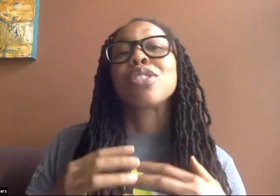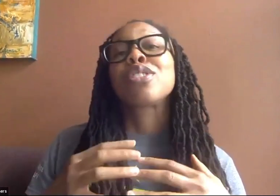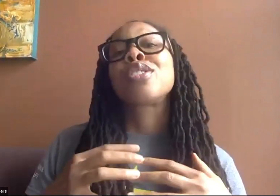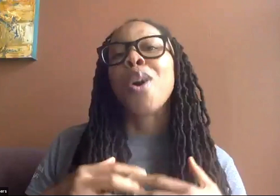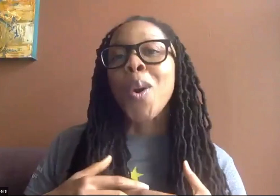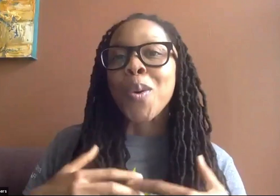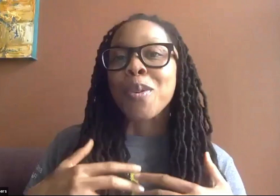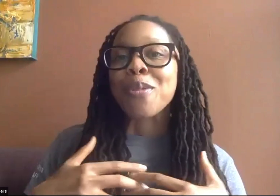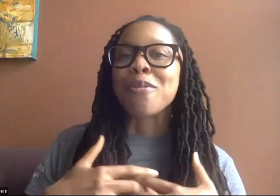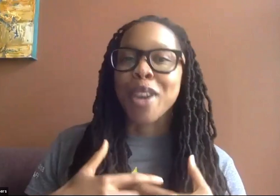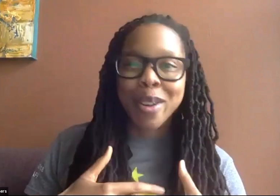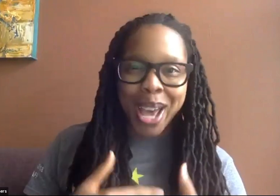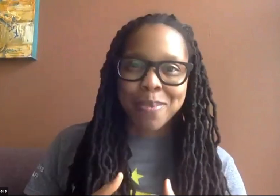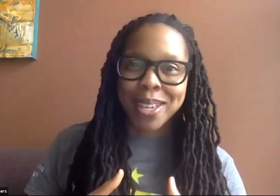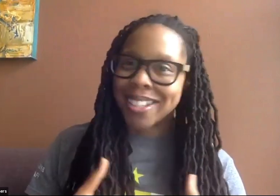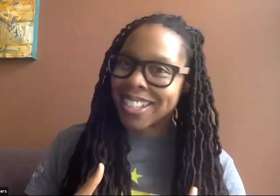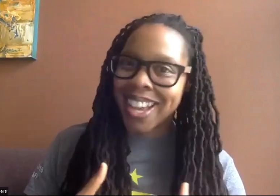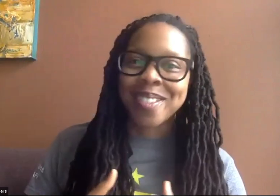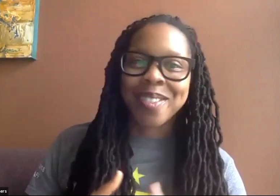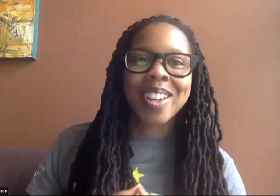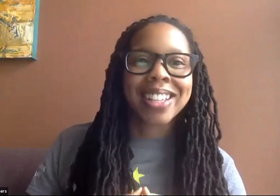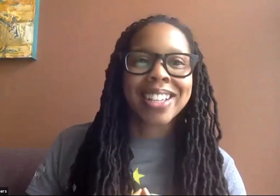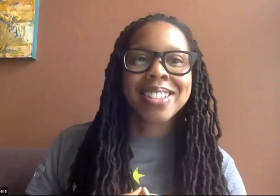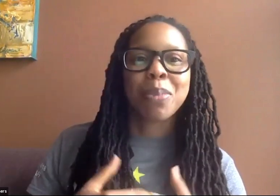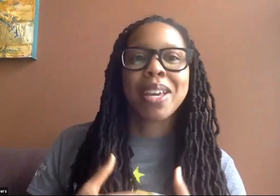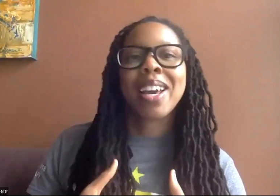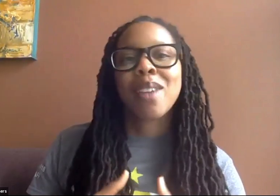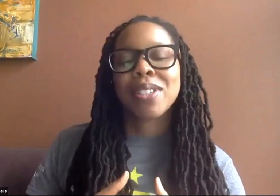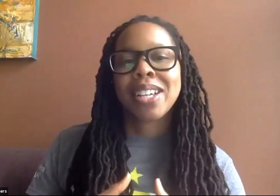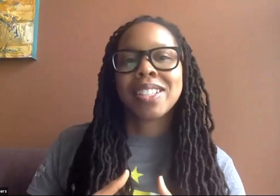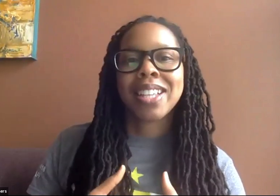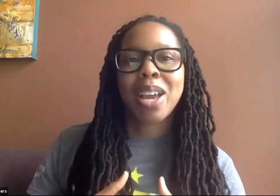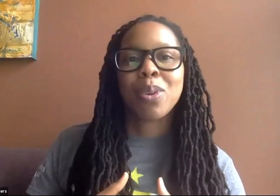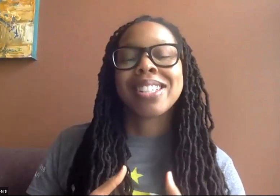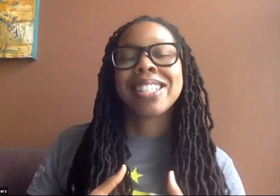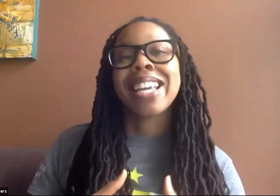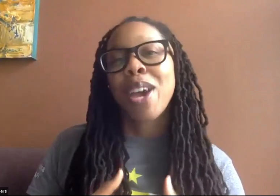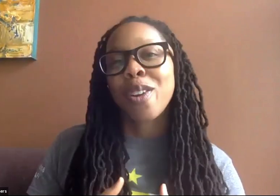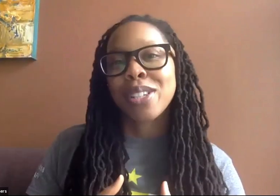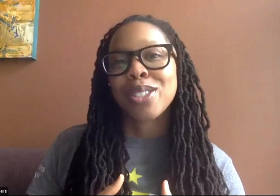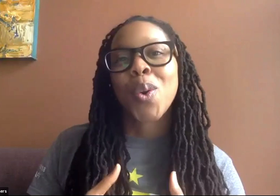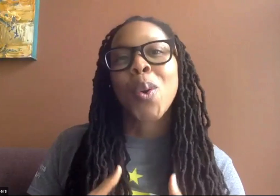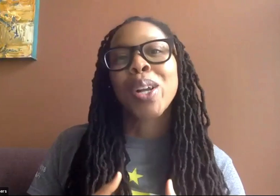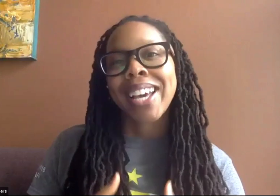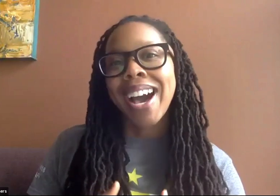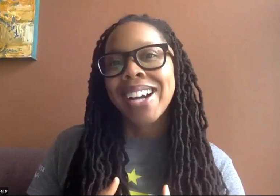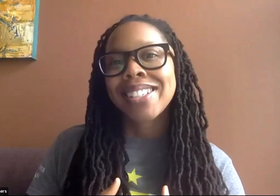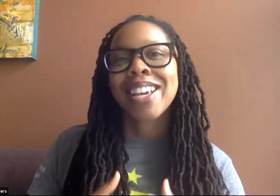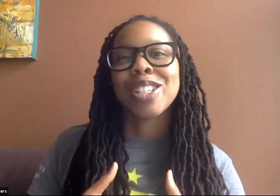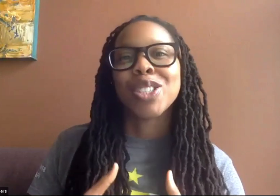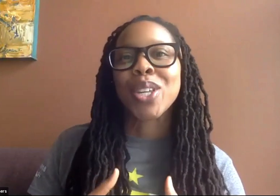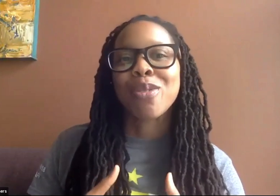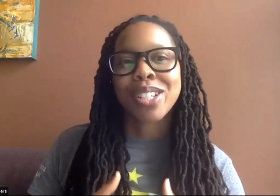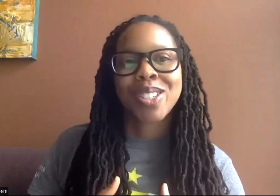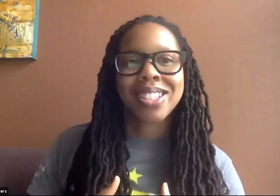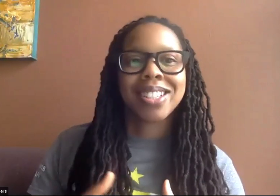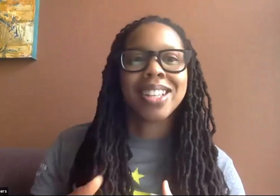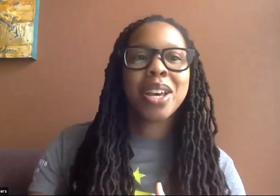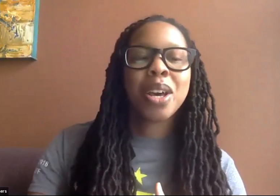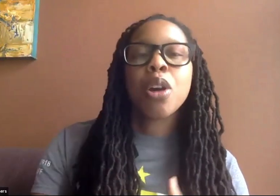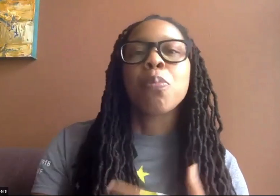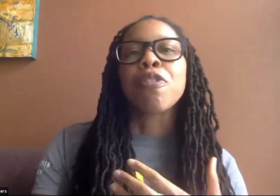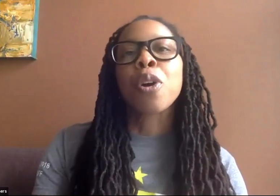am so very happy, to say the very least, to be in conversation today with SNCC veterans Courtland Cox and Judy